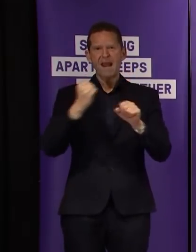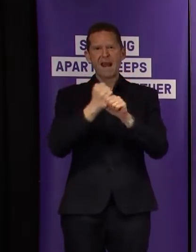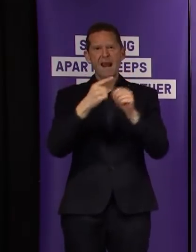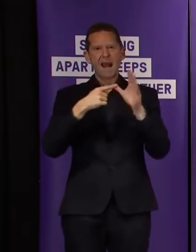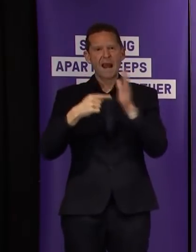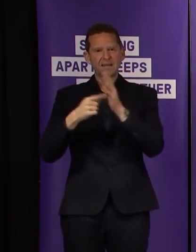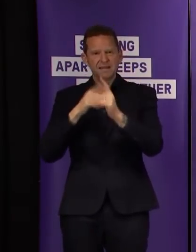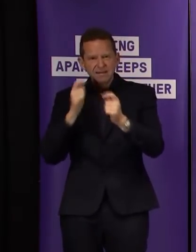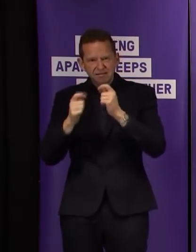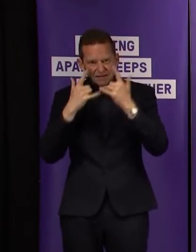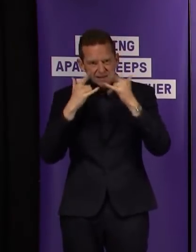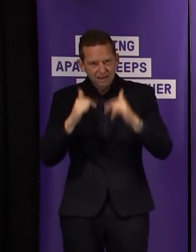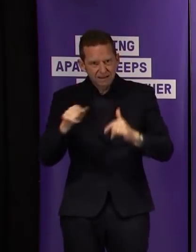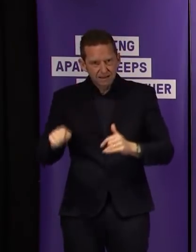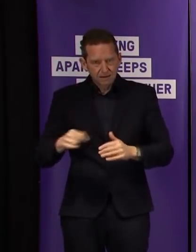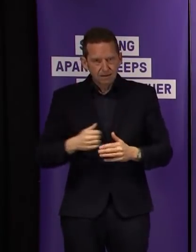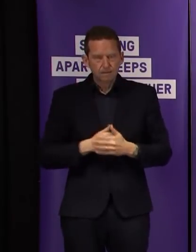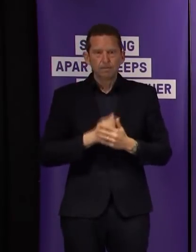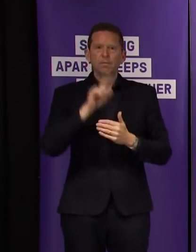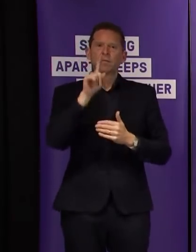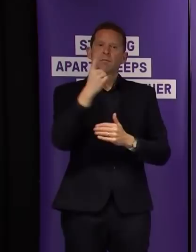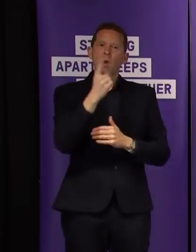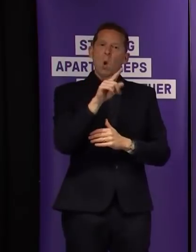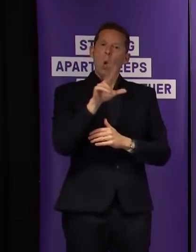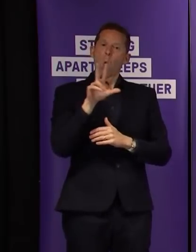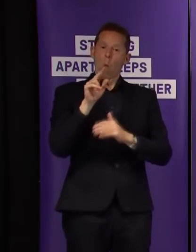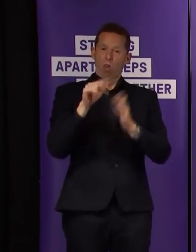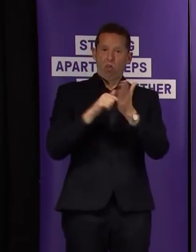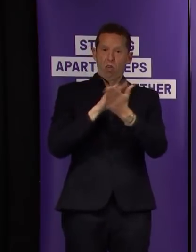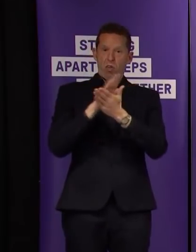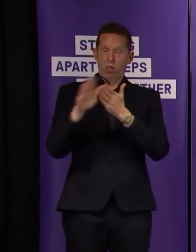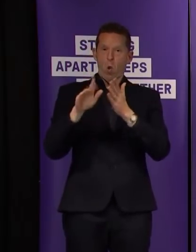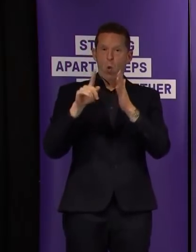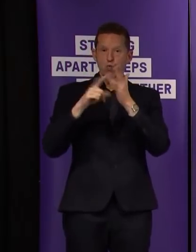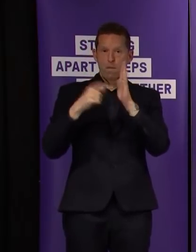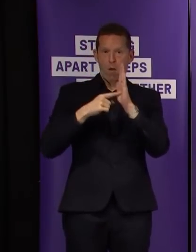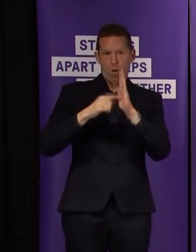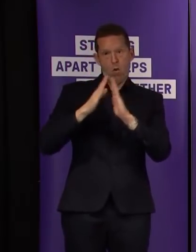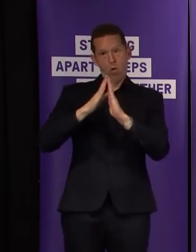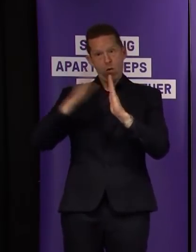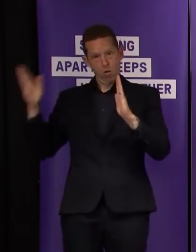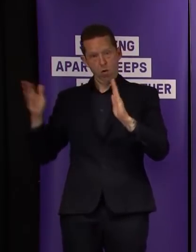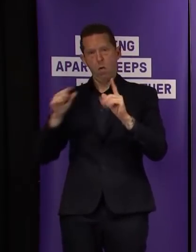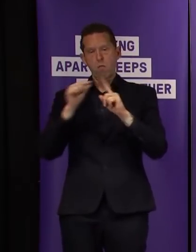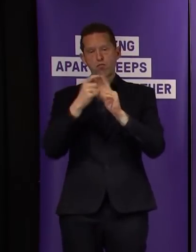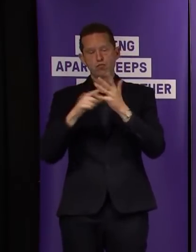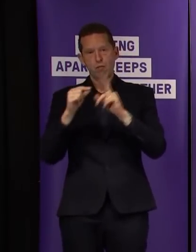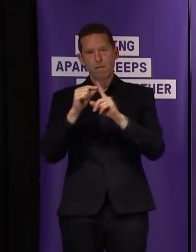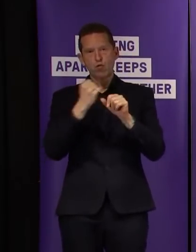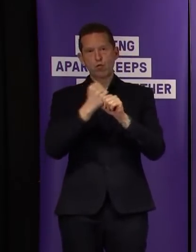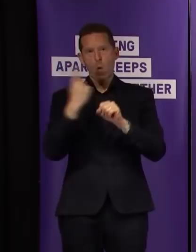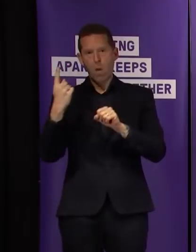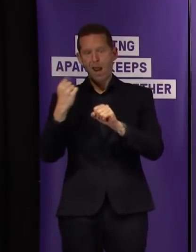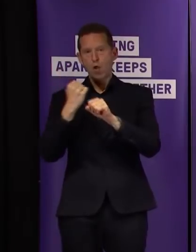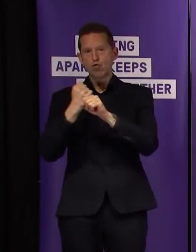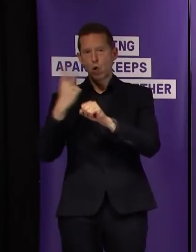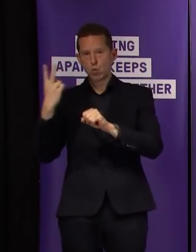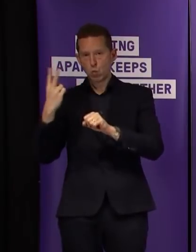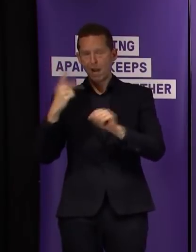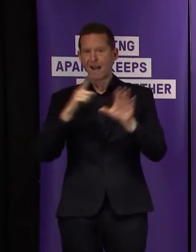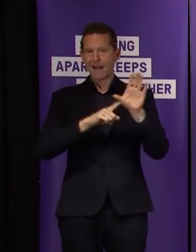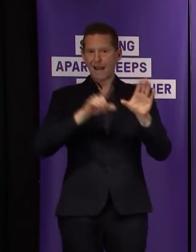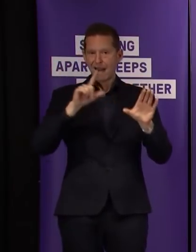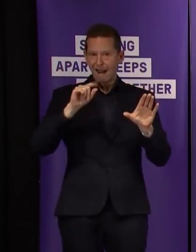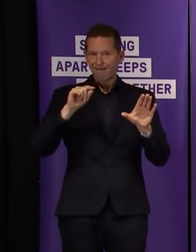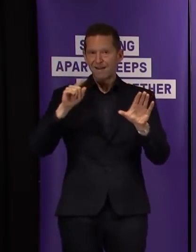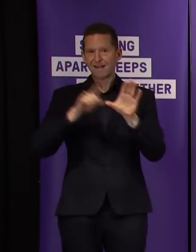test, but from the 12th, the following week, we will have prep, grade 1, grade 2, year 11 and